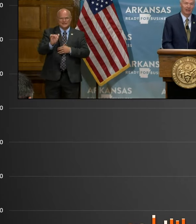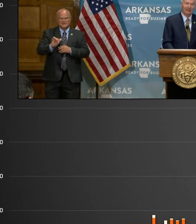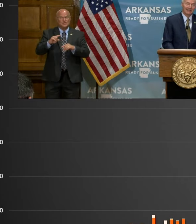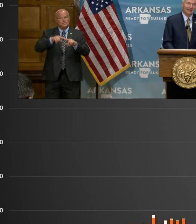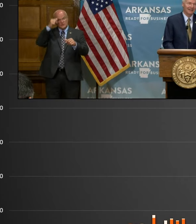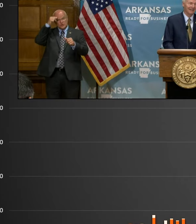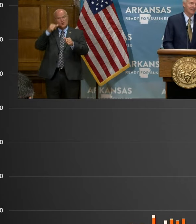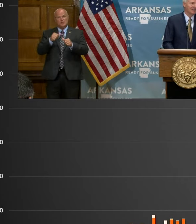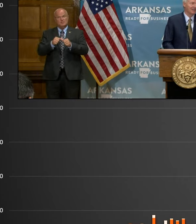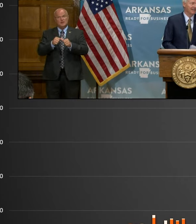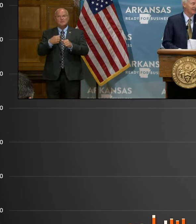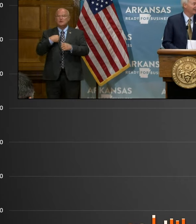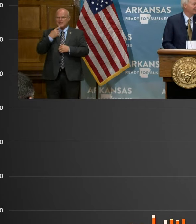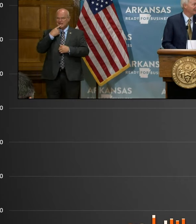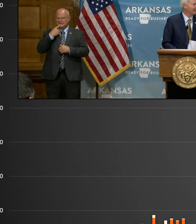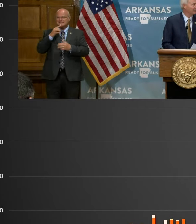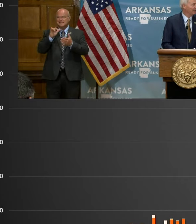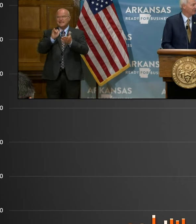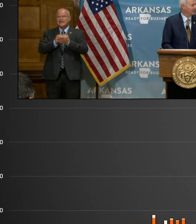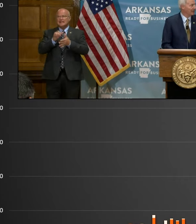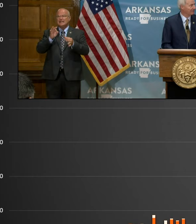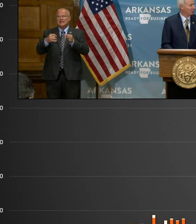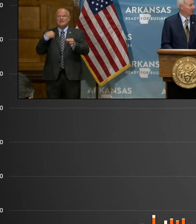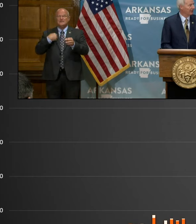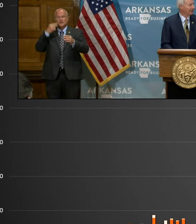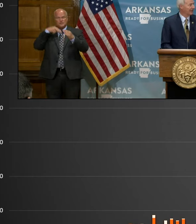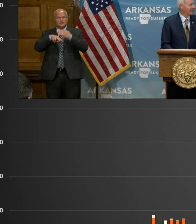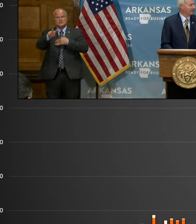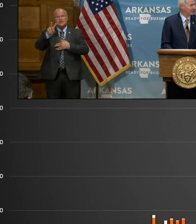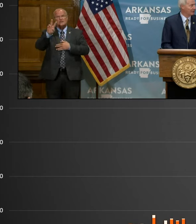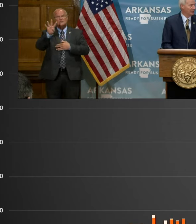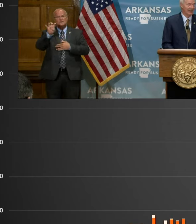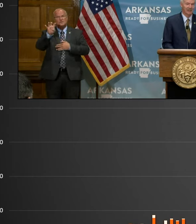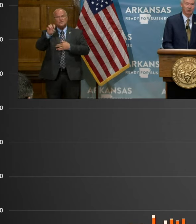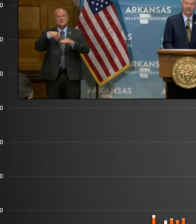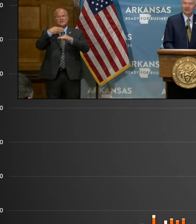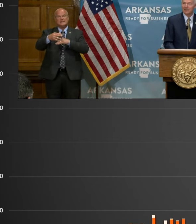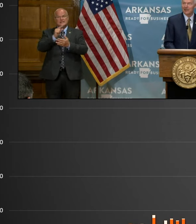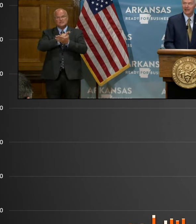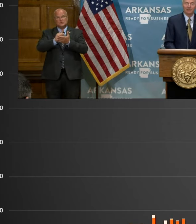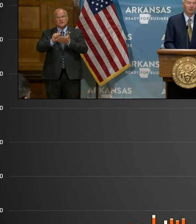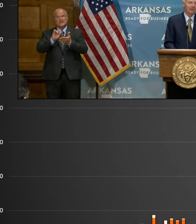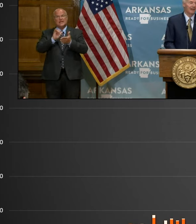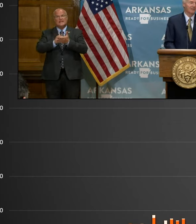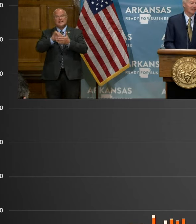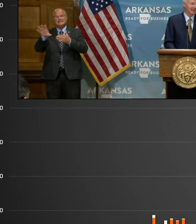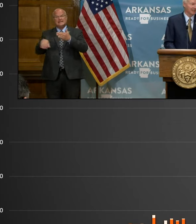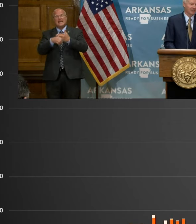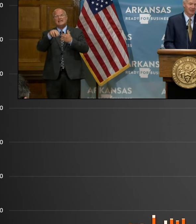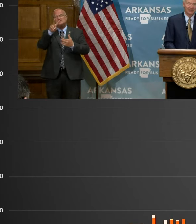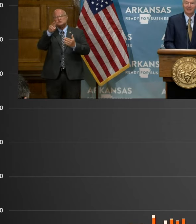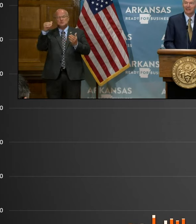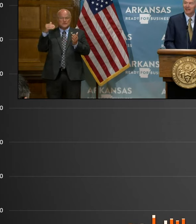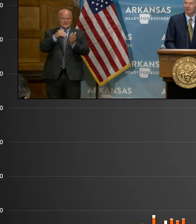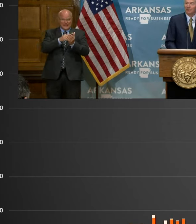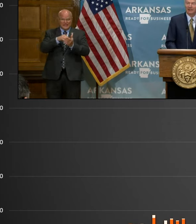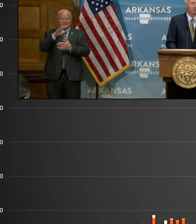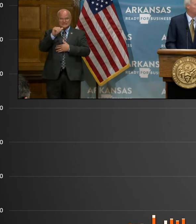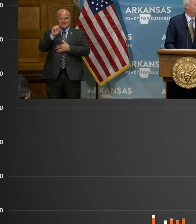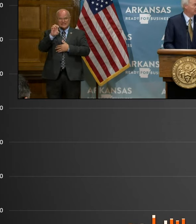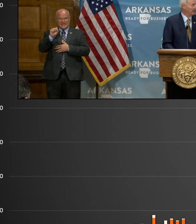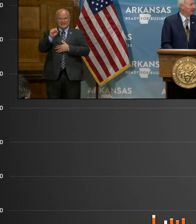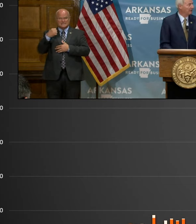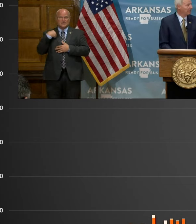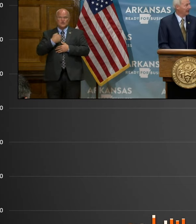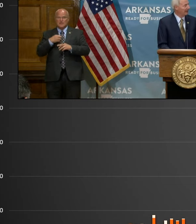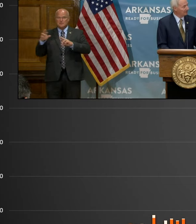you recall, I did say that if we project 400 cases over the next week, that's adding 2,000 cases, and we